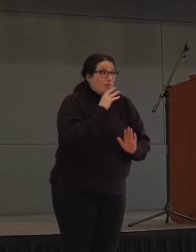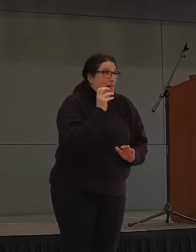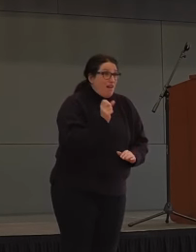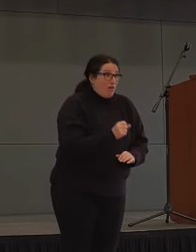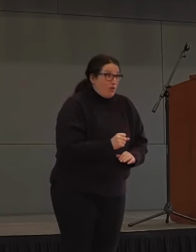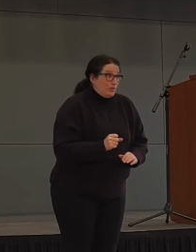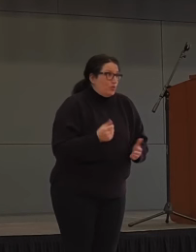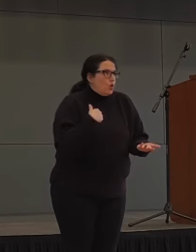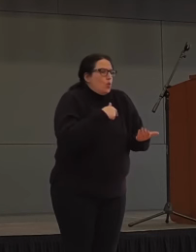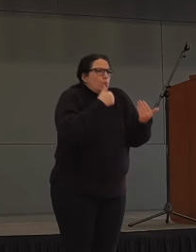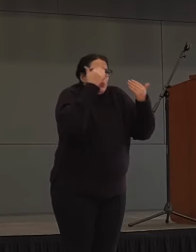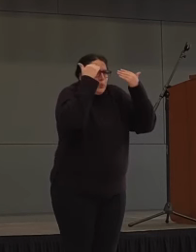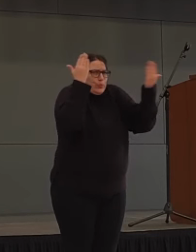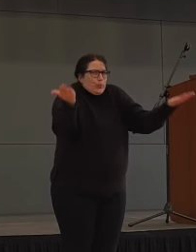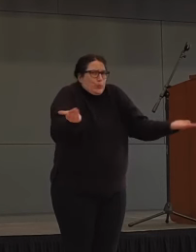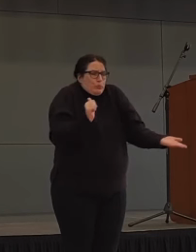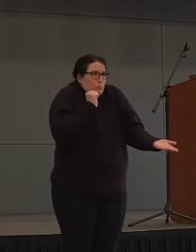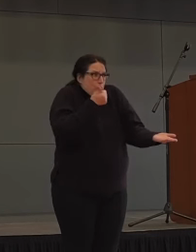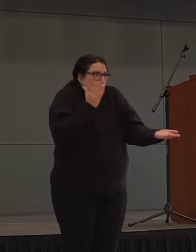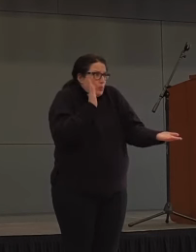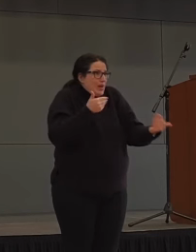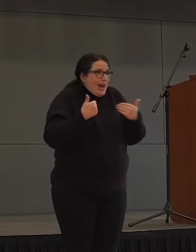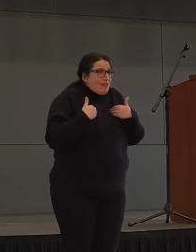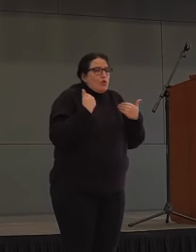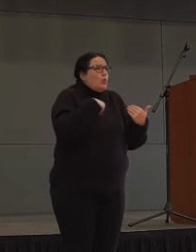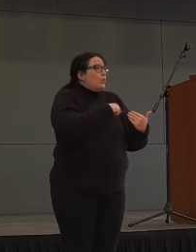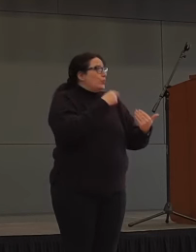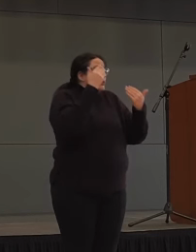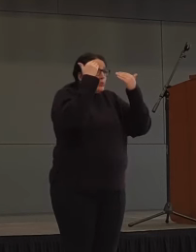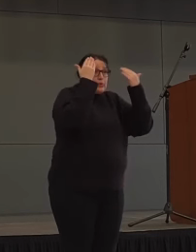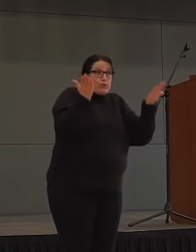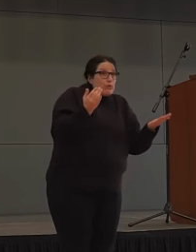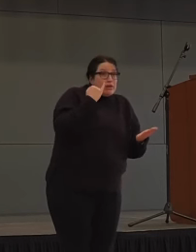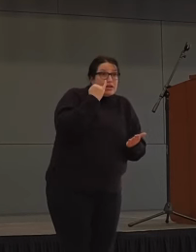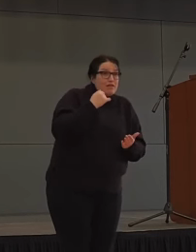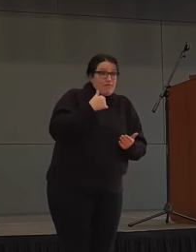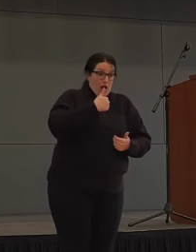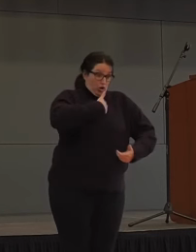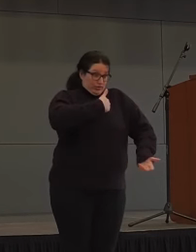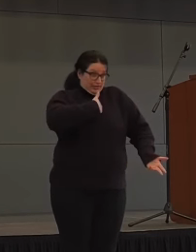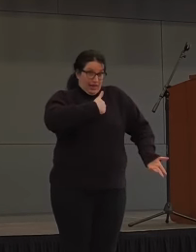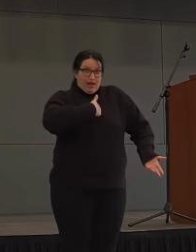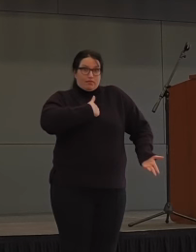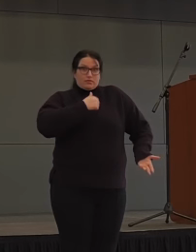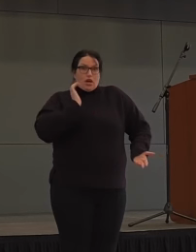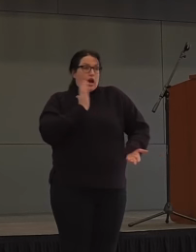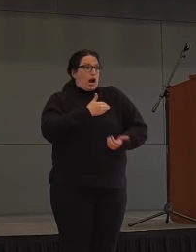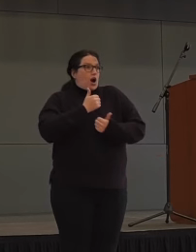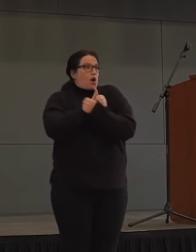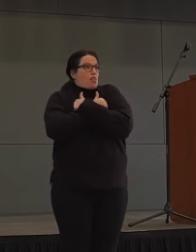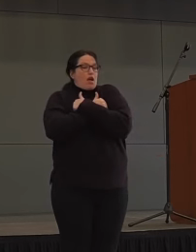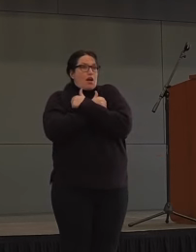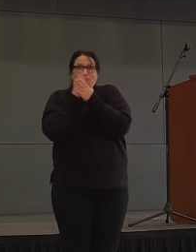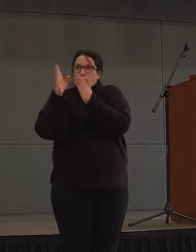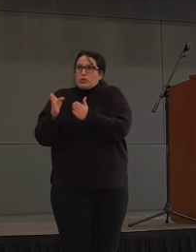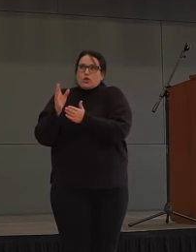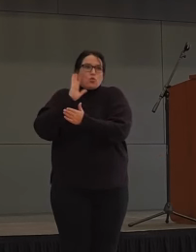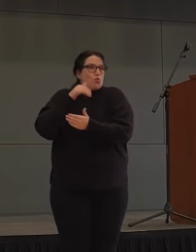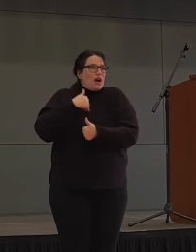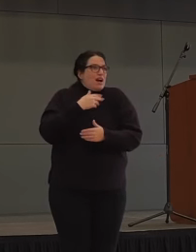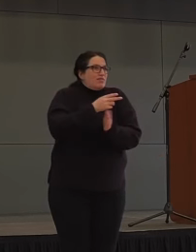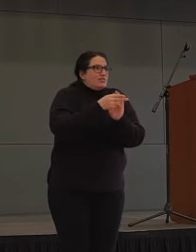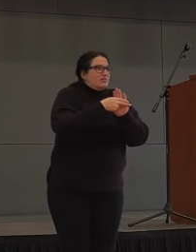hold. We don't know if our loved ones or ourselves will be diagnosed with some sort of